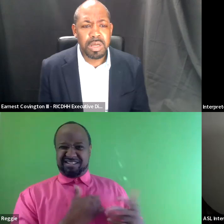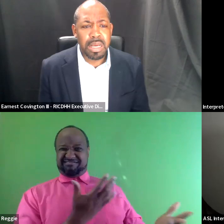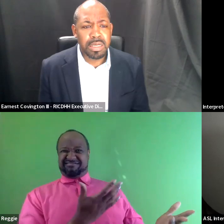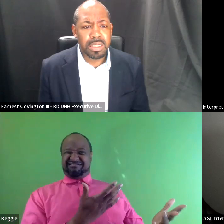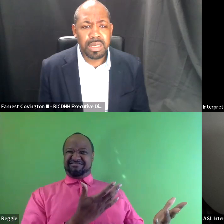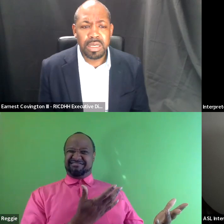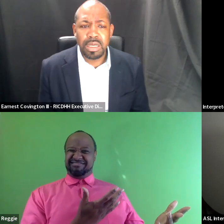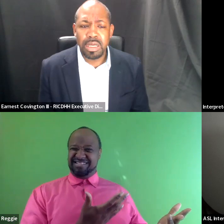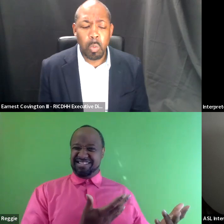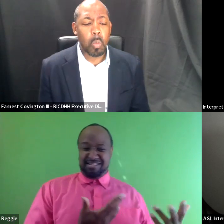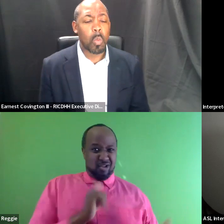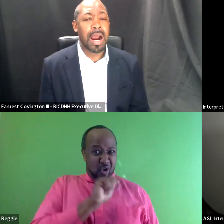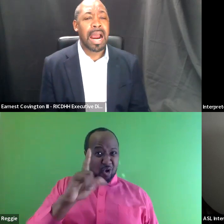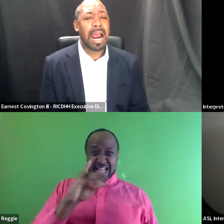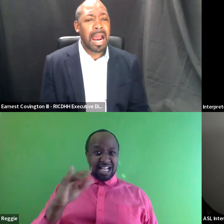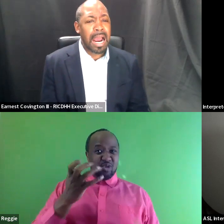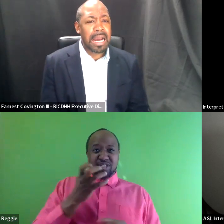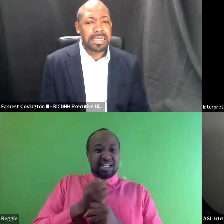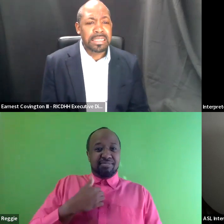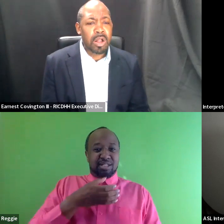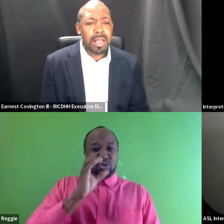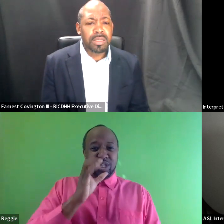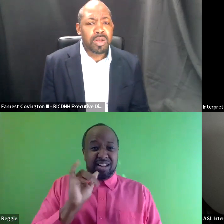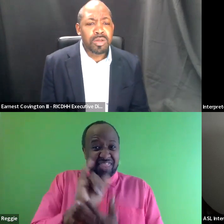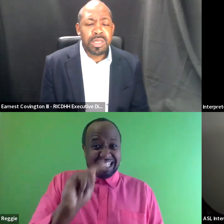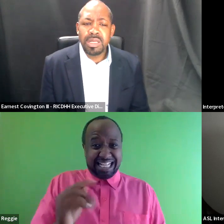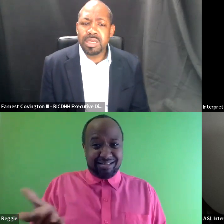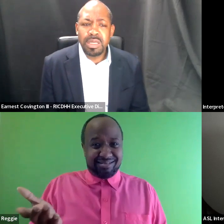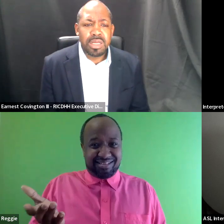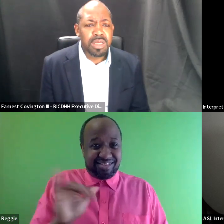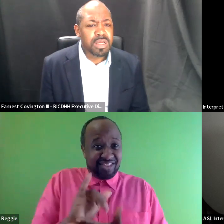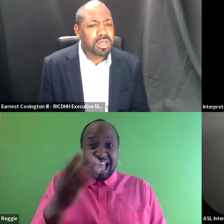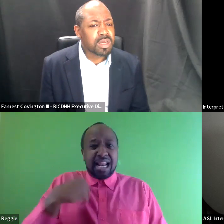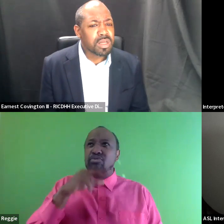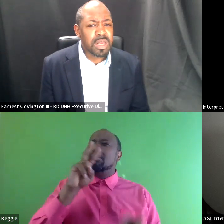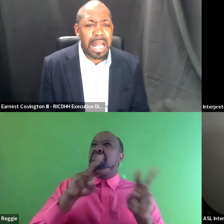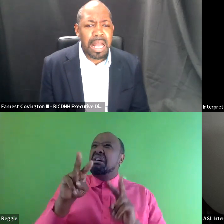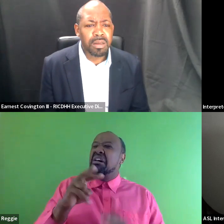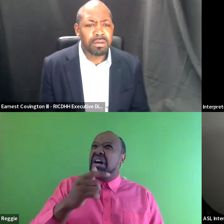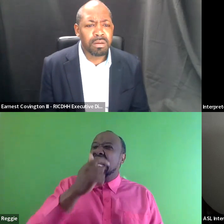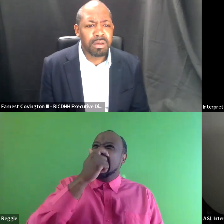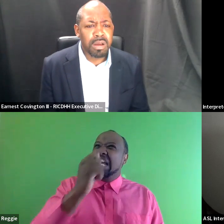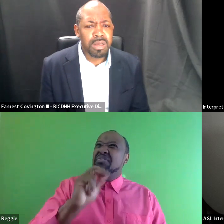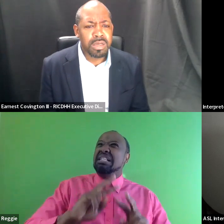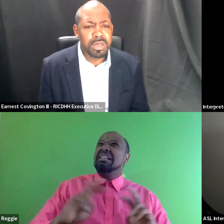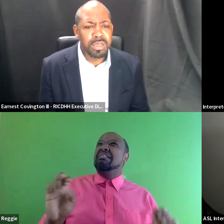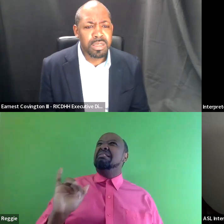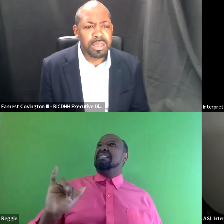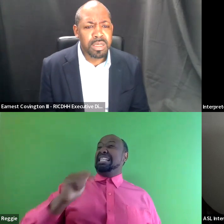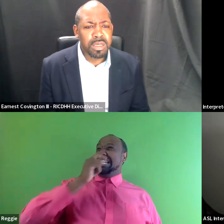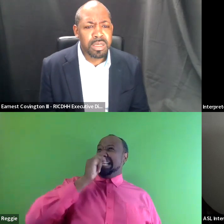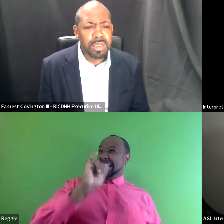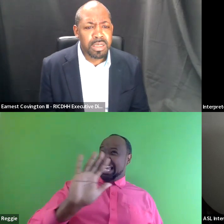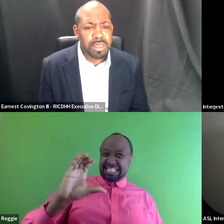it with them. I didn't want to try to explain. I was stunned. I just left. All I wanted was a drink. I was just looking.